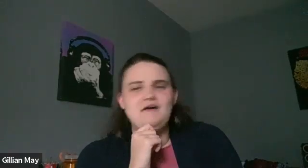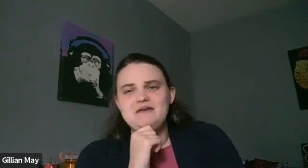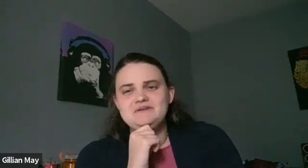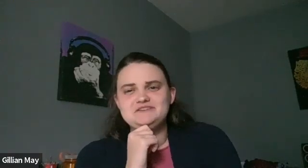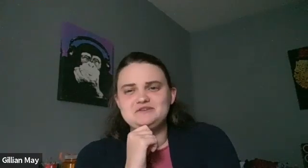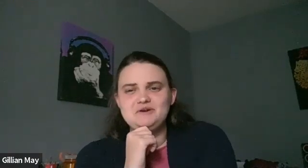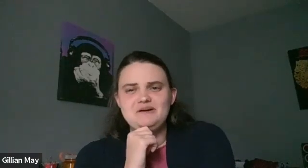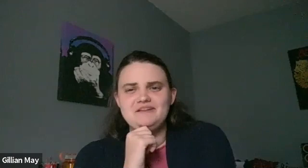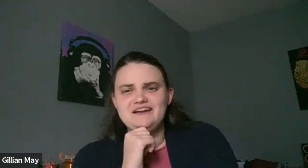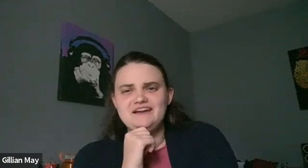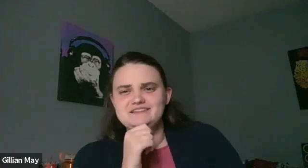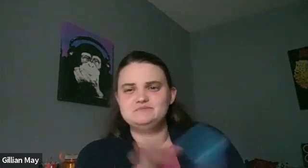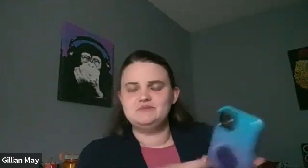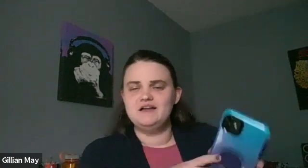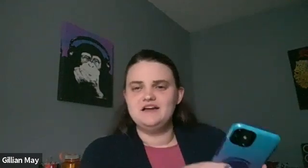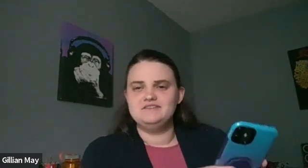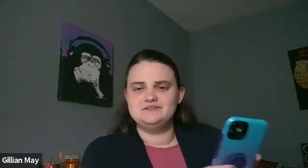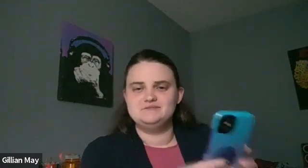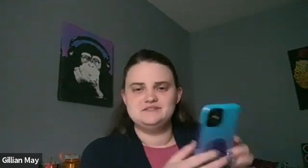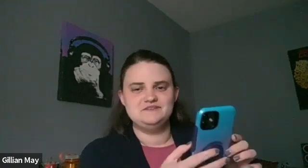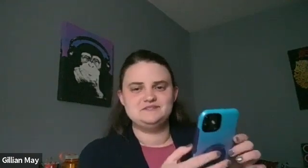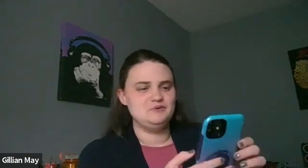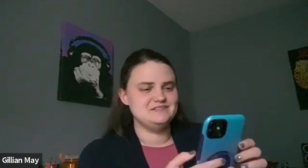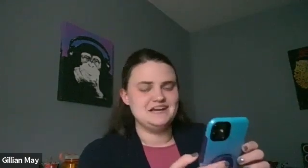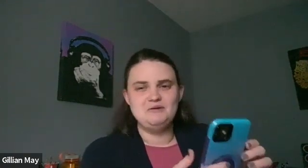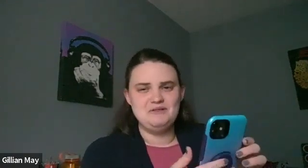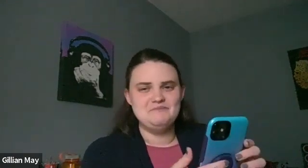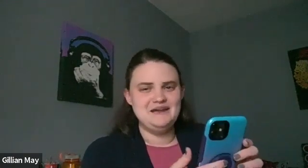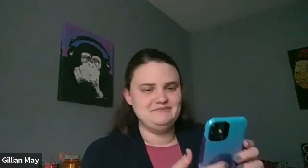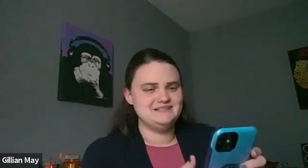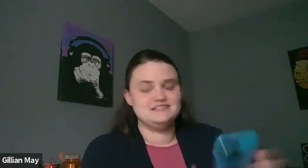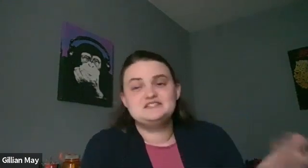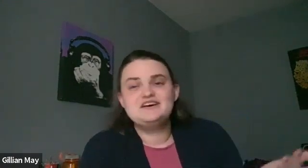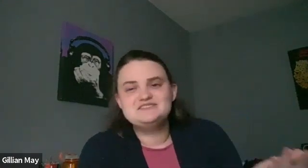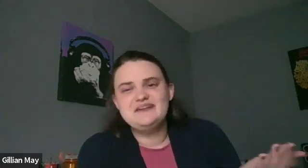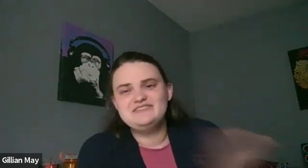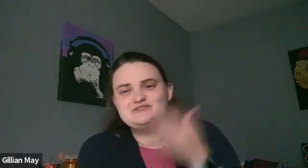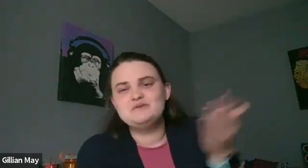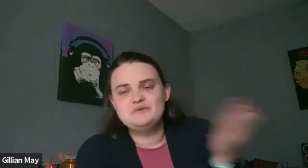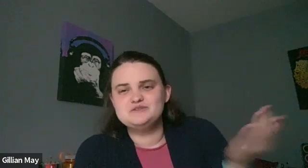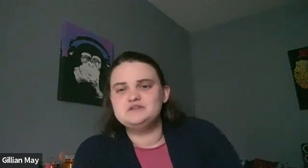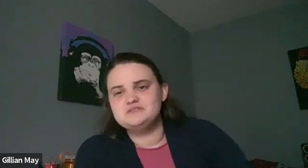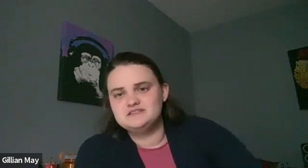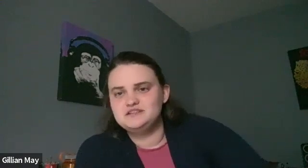Wow, I really don't know a lot of the specific sports. I know all the main basics because also those are the only ones we use